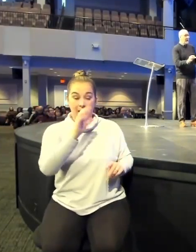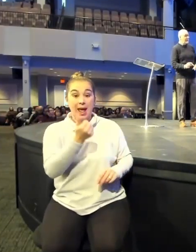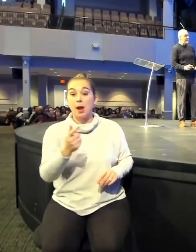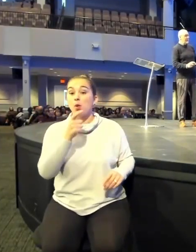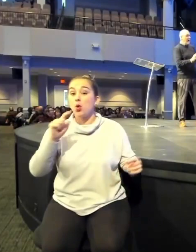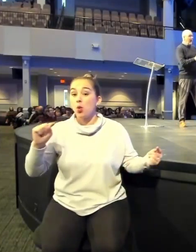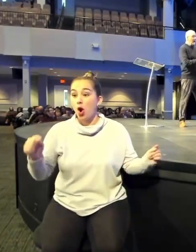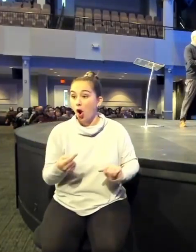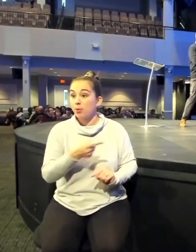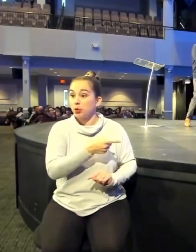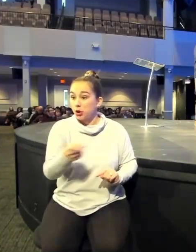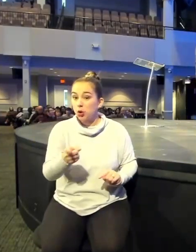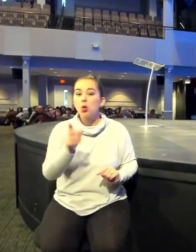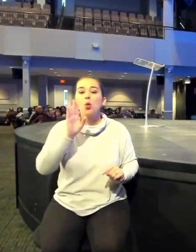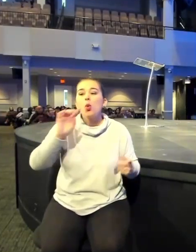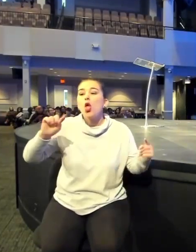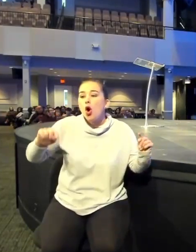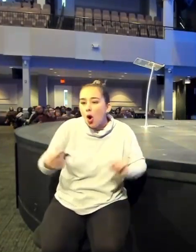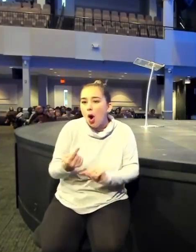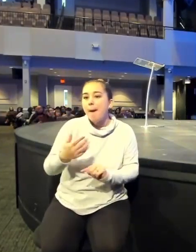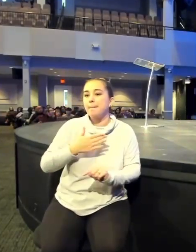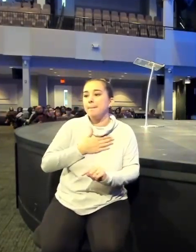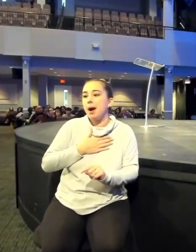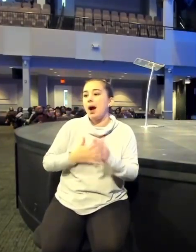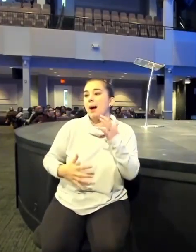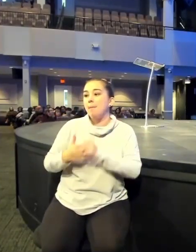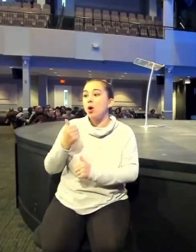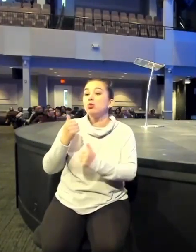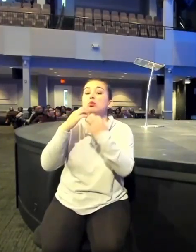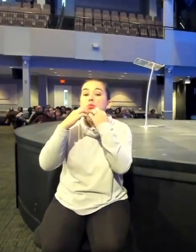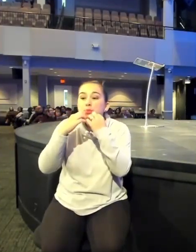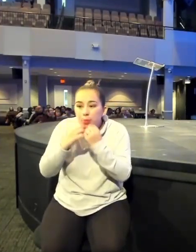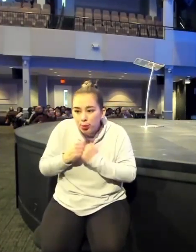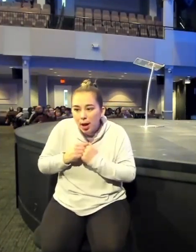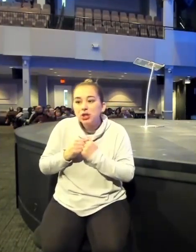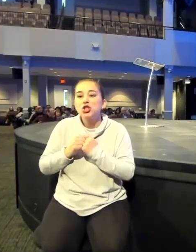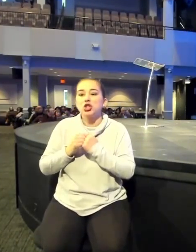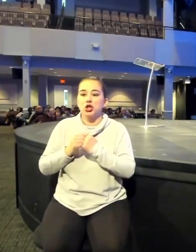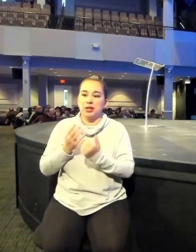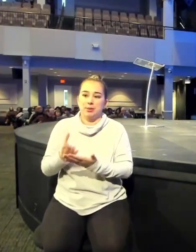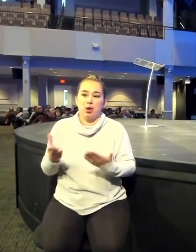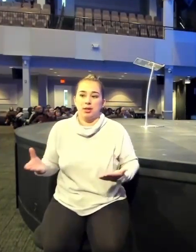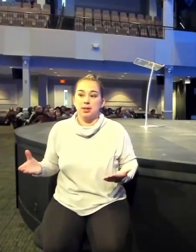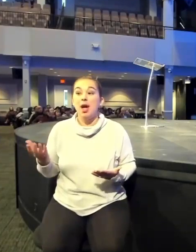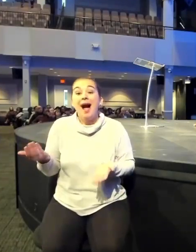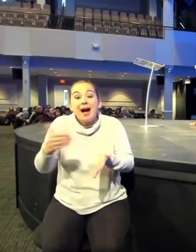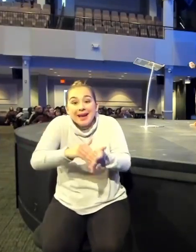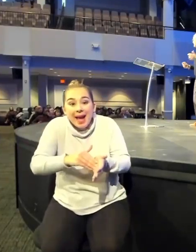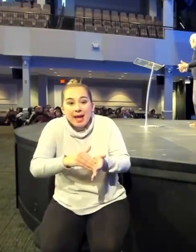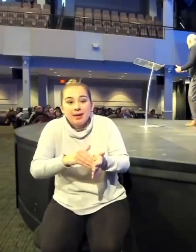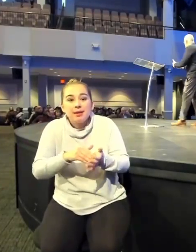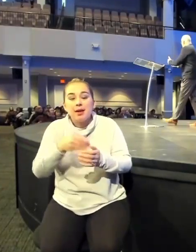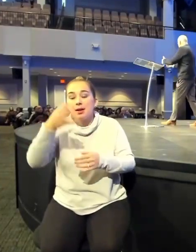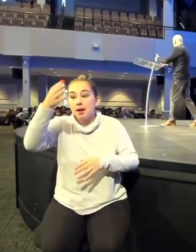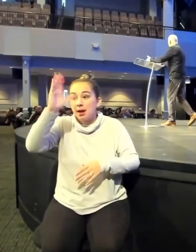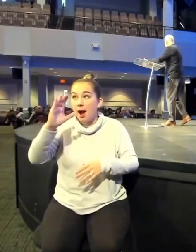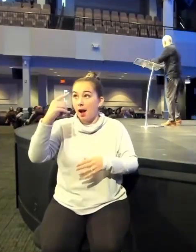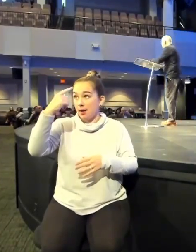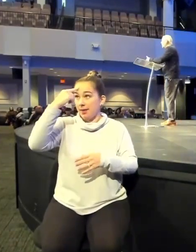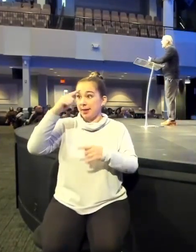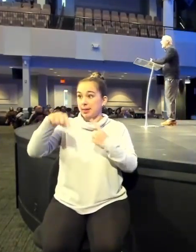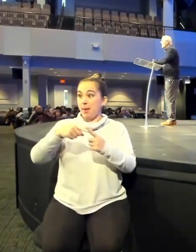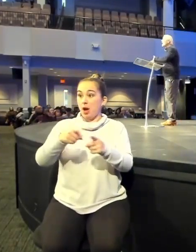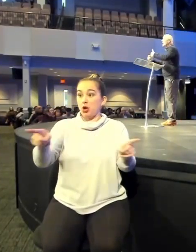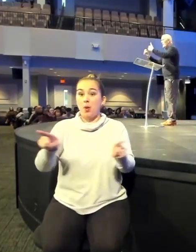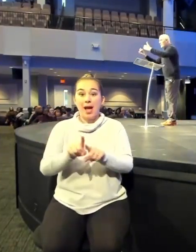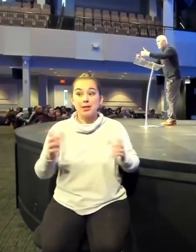who harms you harms my most precious possession. So again, how does God think about you?